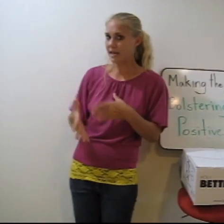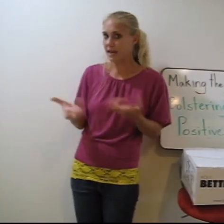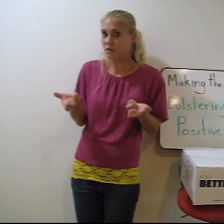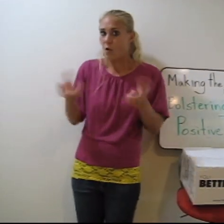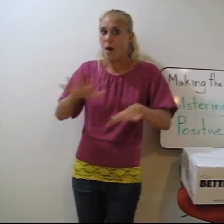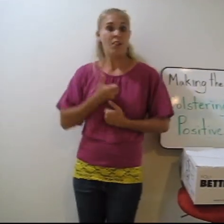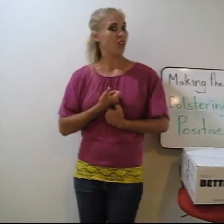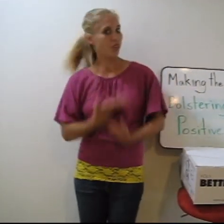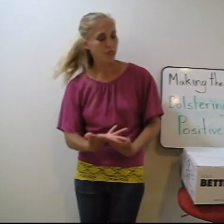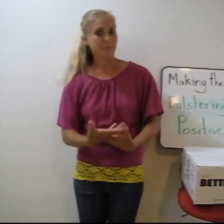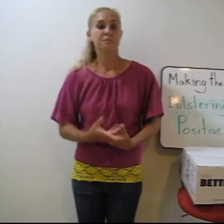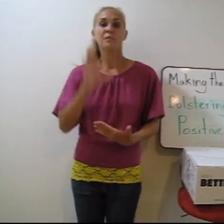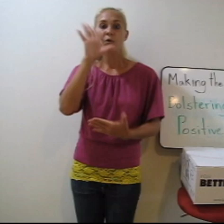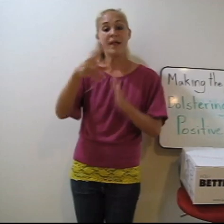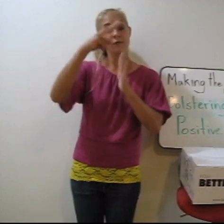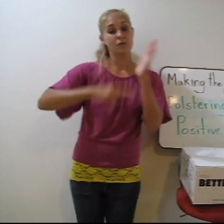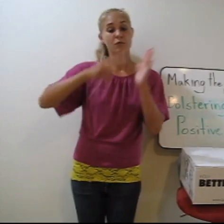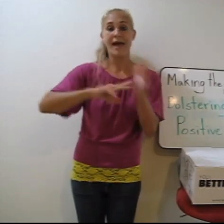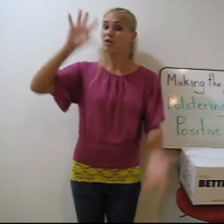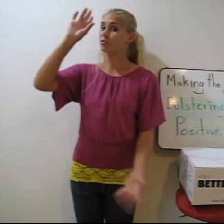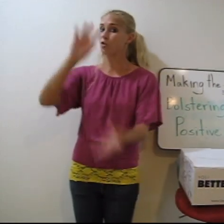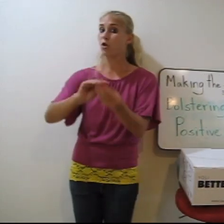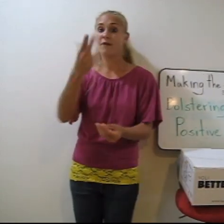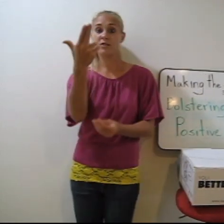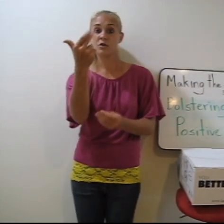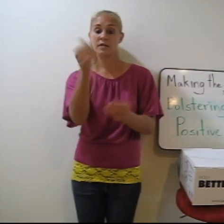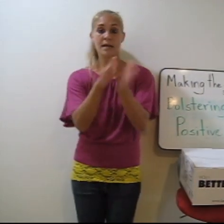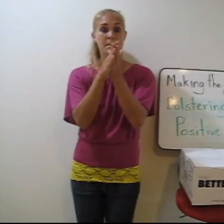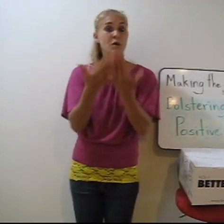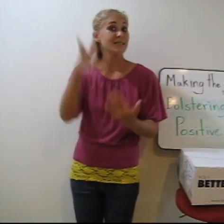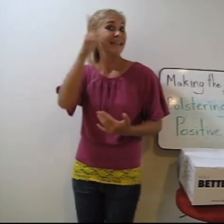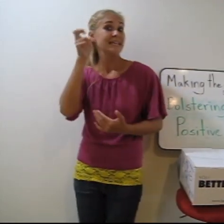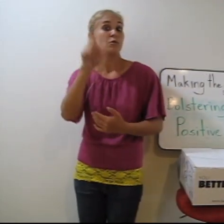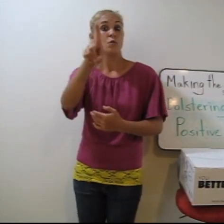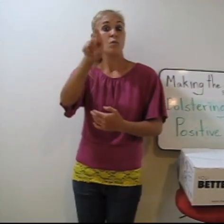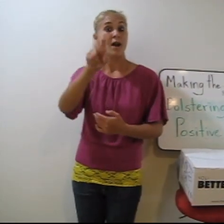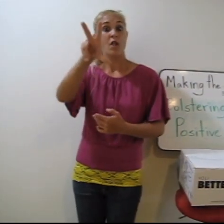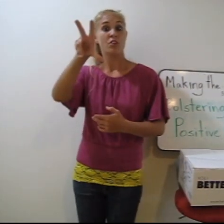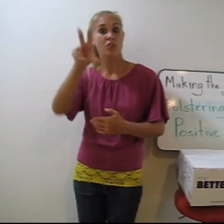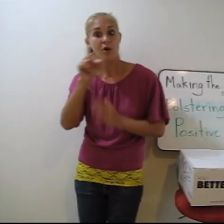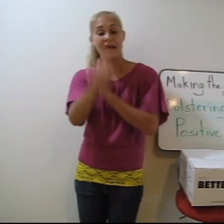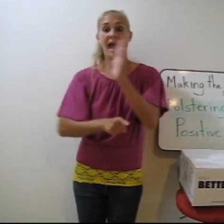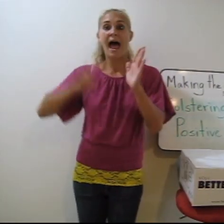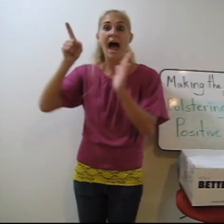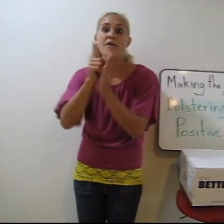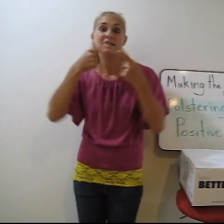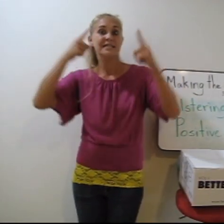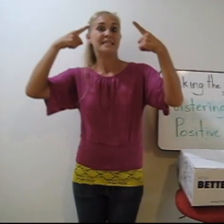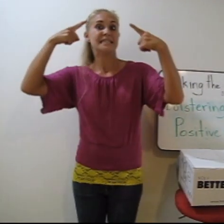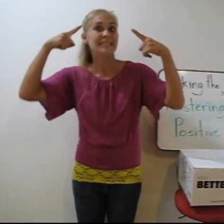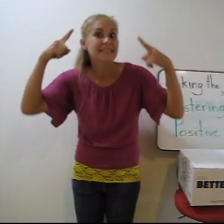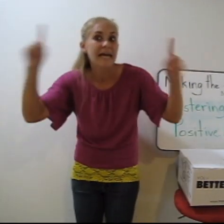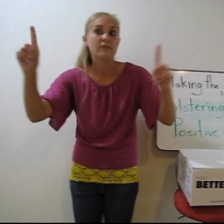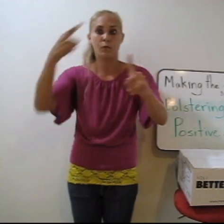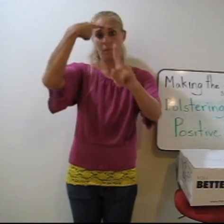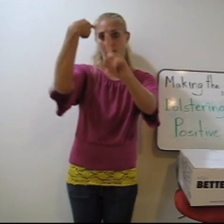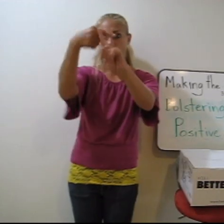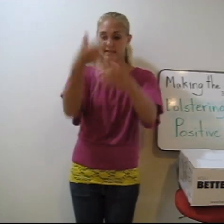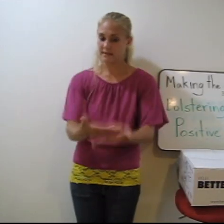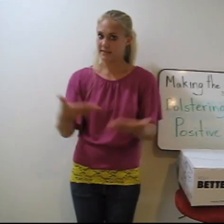have read 13 books and listened to 130 hours of success and achievement material. Books and audio material on becoming